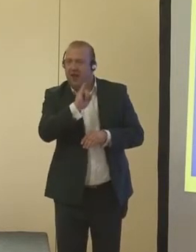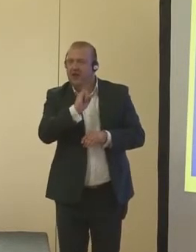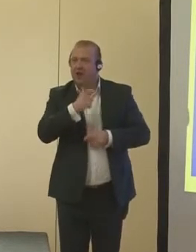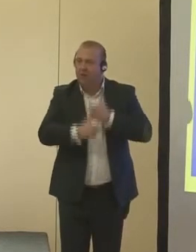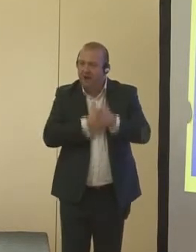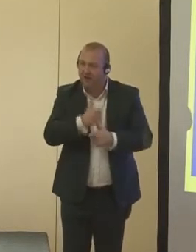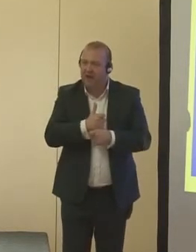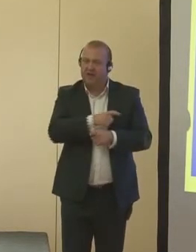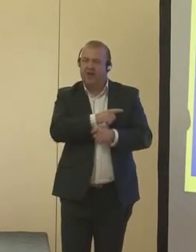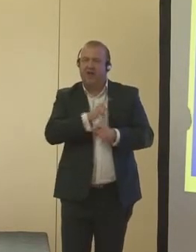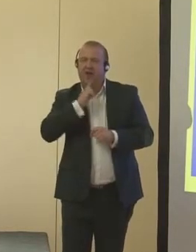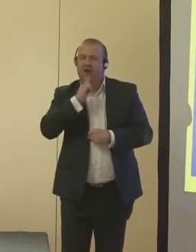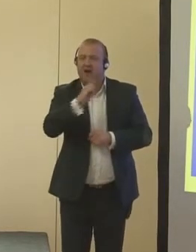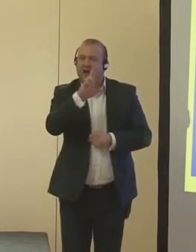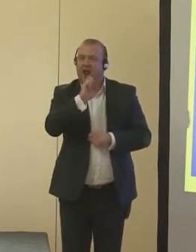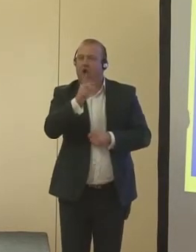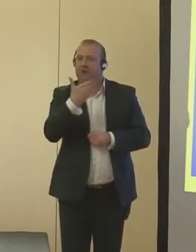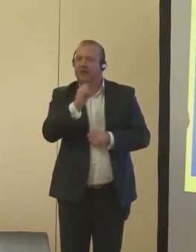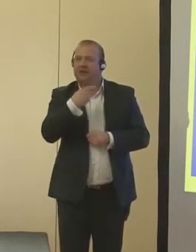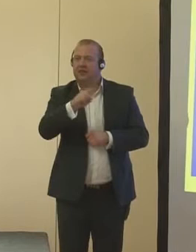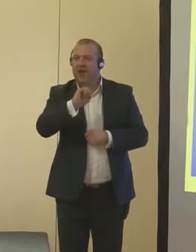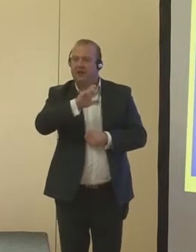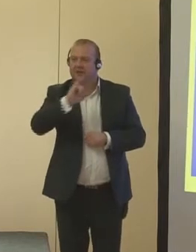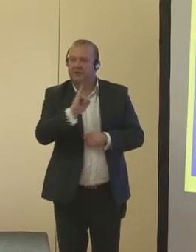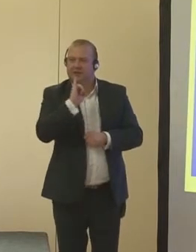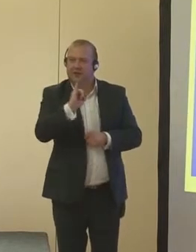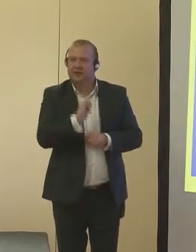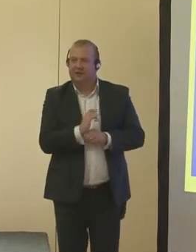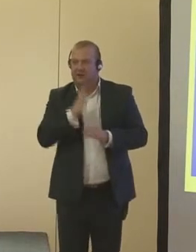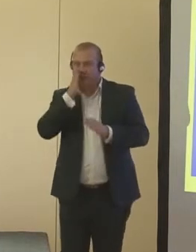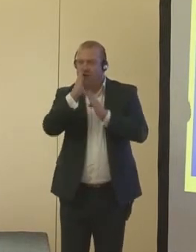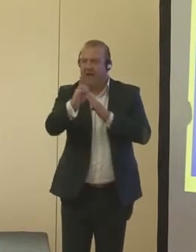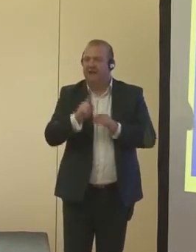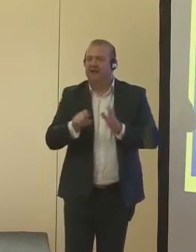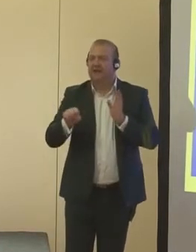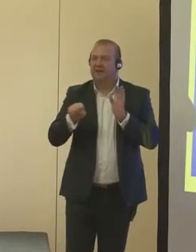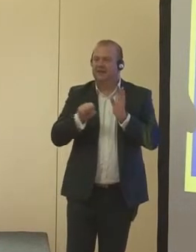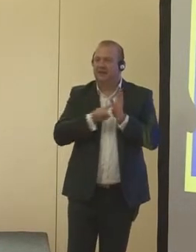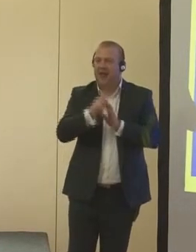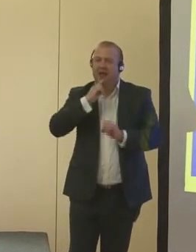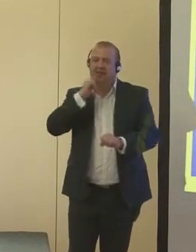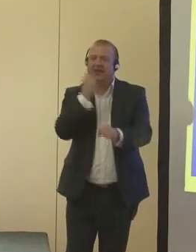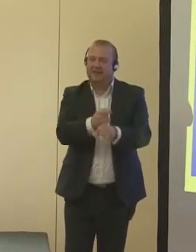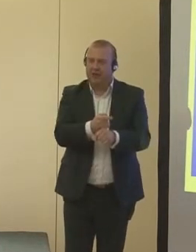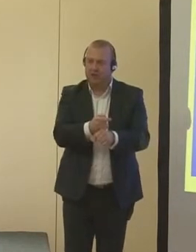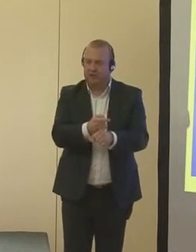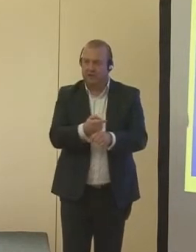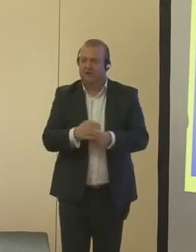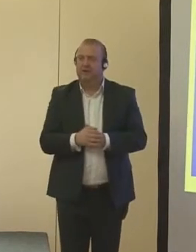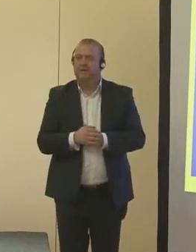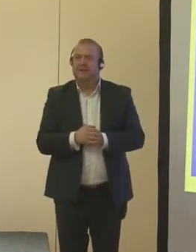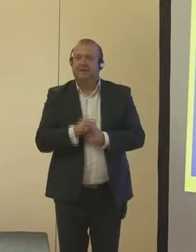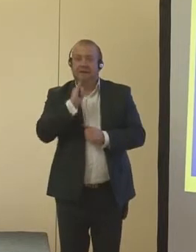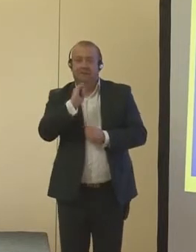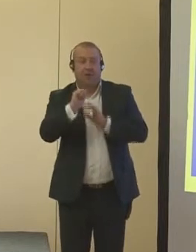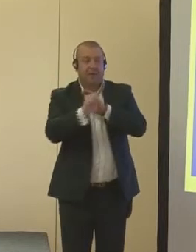accessibility policy, so aimed at policymakers. But the experts said, to do this, we need to first agree